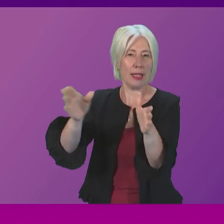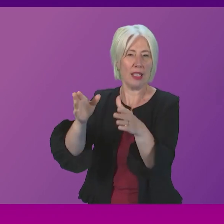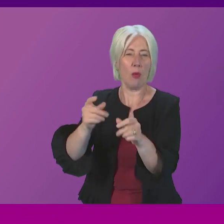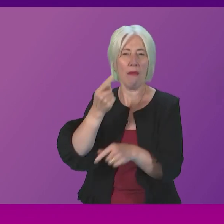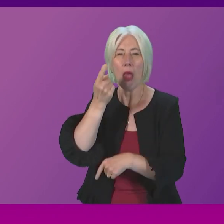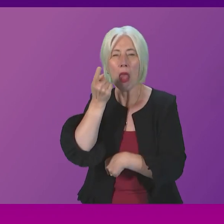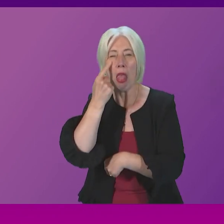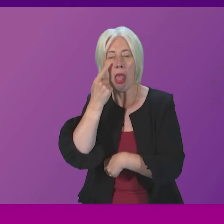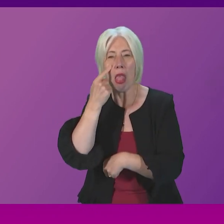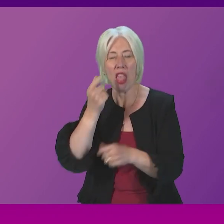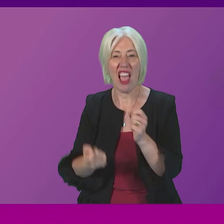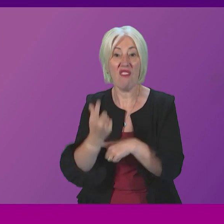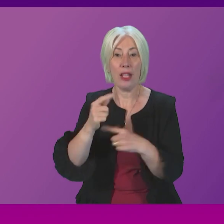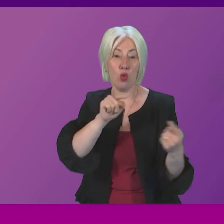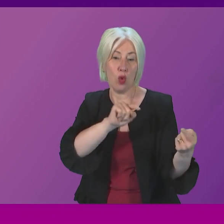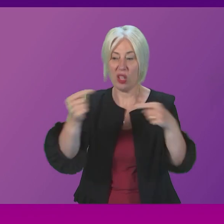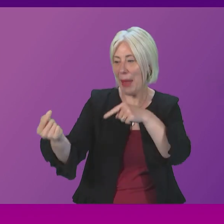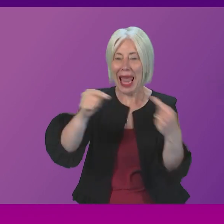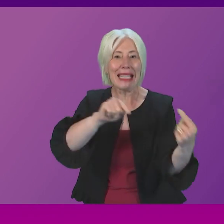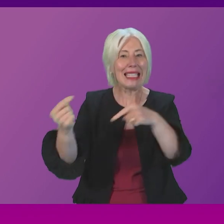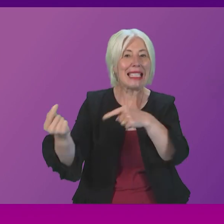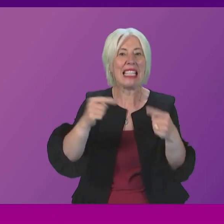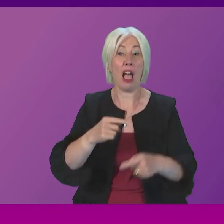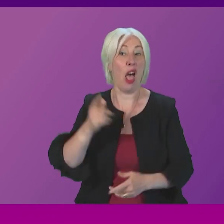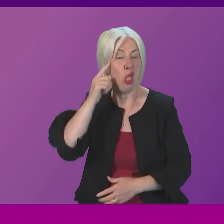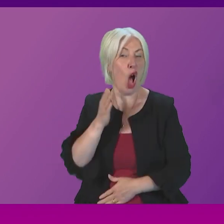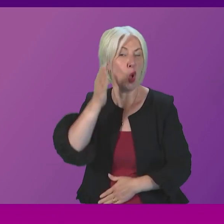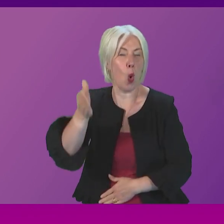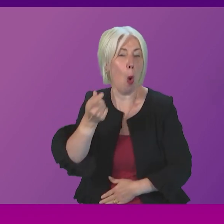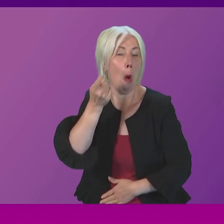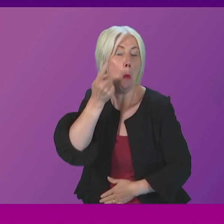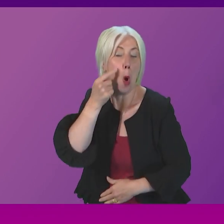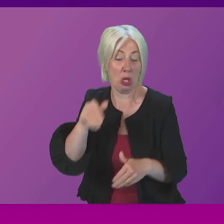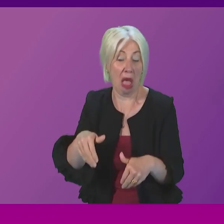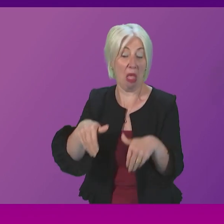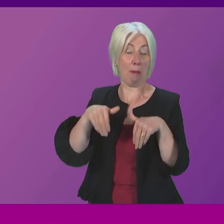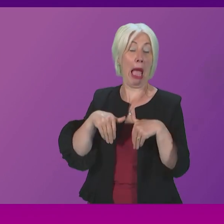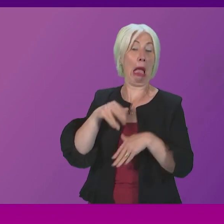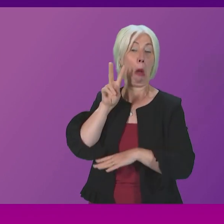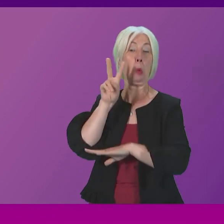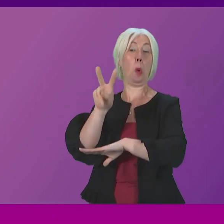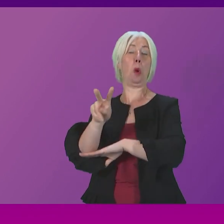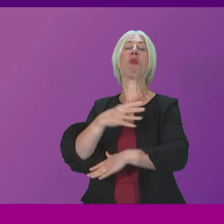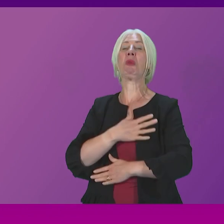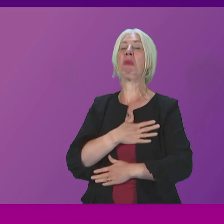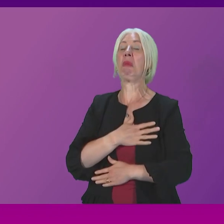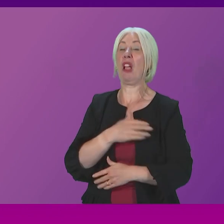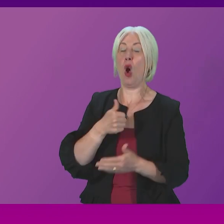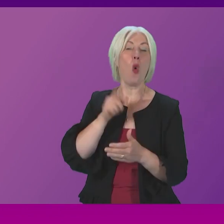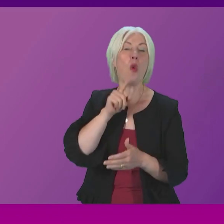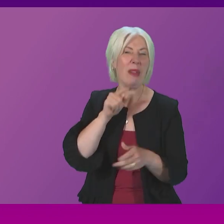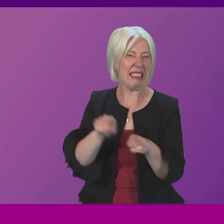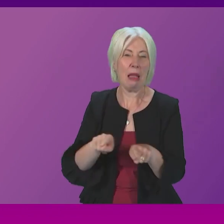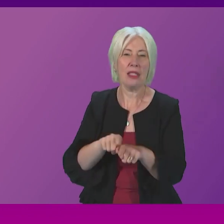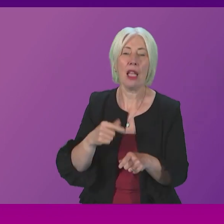events debating. And I just went and I thought, well, I'll just go and sit at the back. And often we as women, we sit at the back. And then over the years,